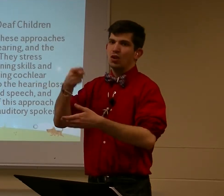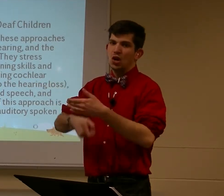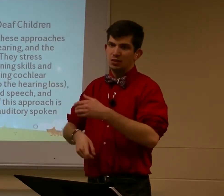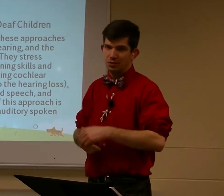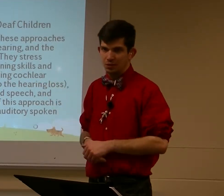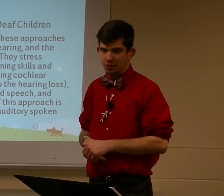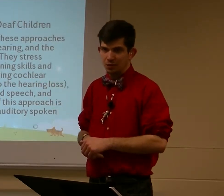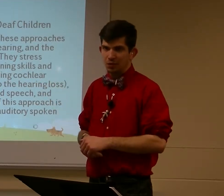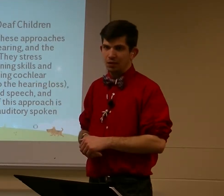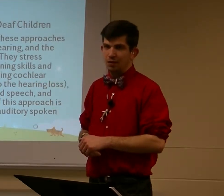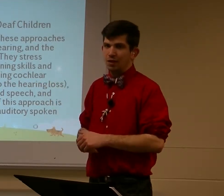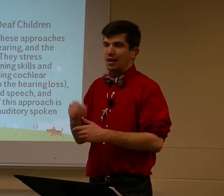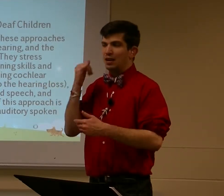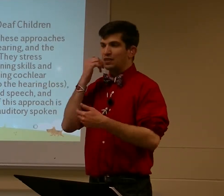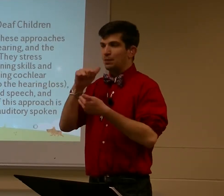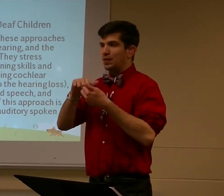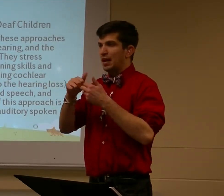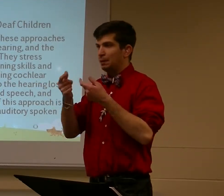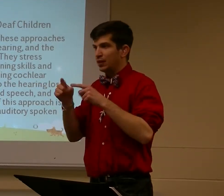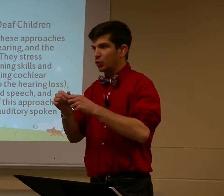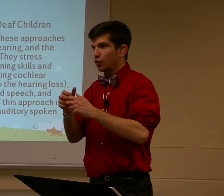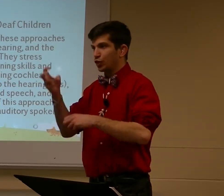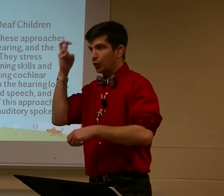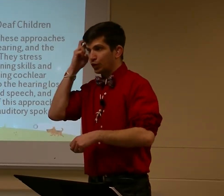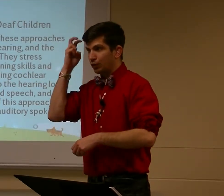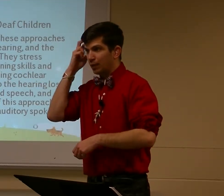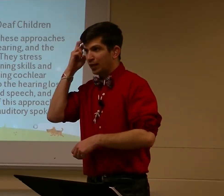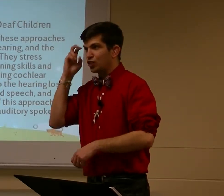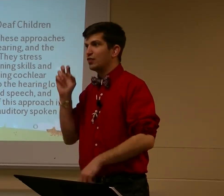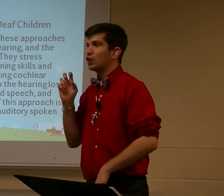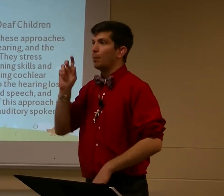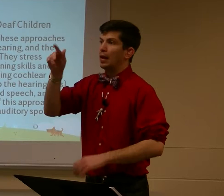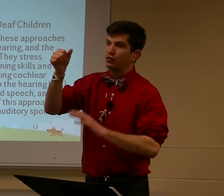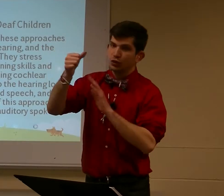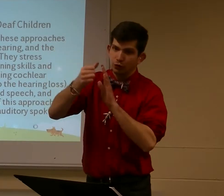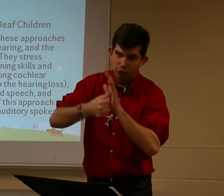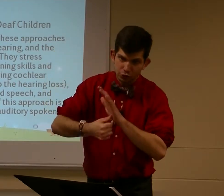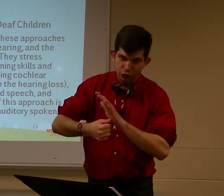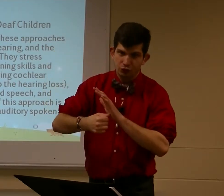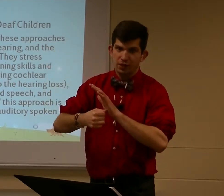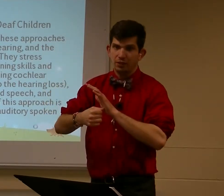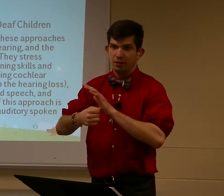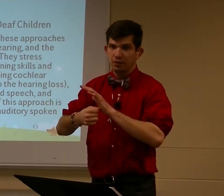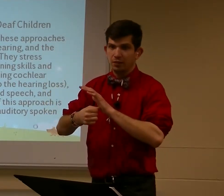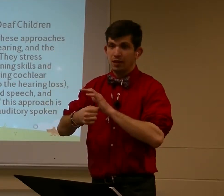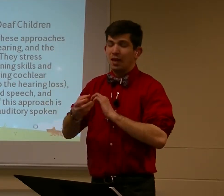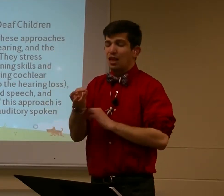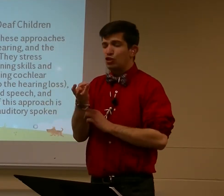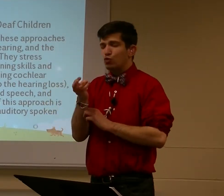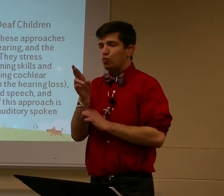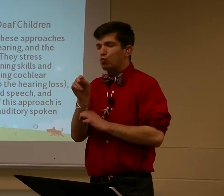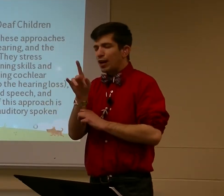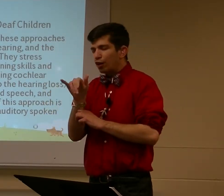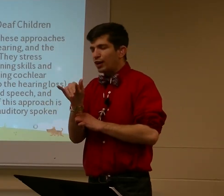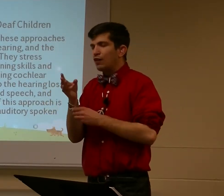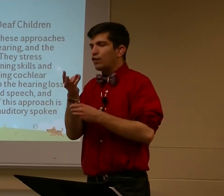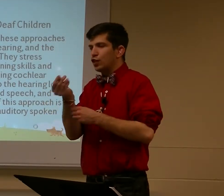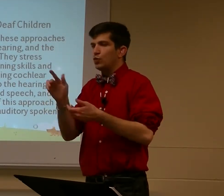cost. And if something happened with your cochlear implant, you have to go back and do another surgery. There's rarely a few